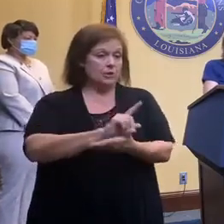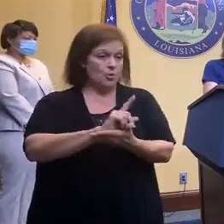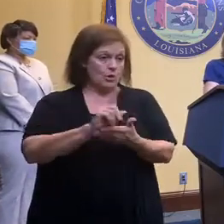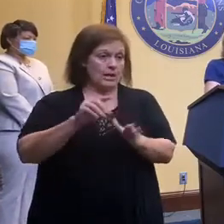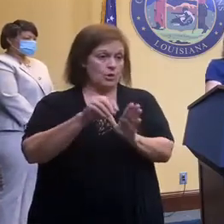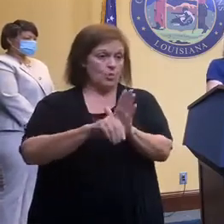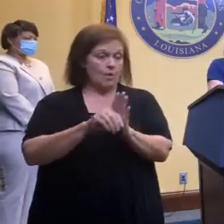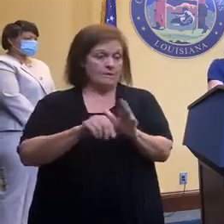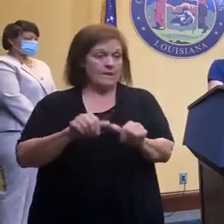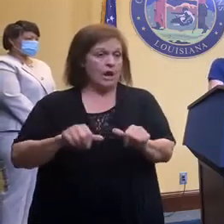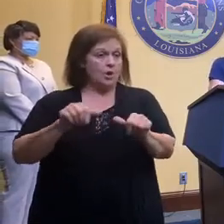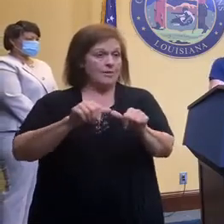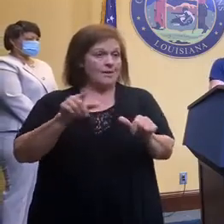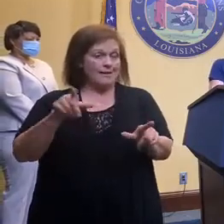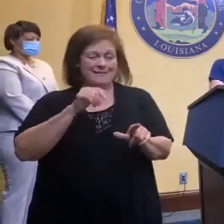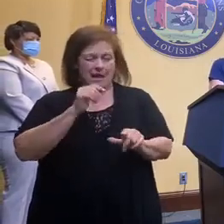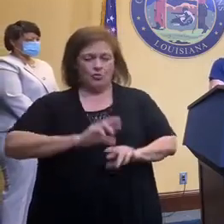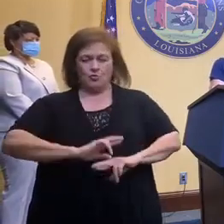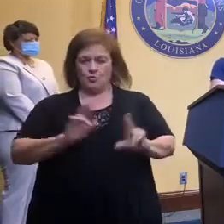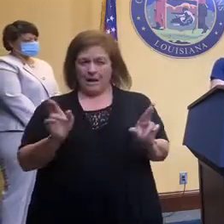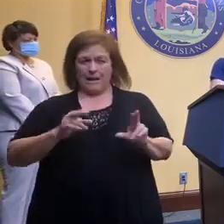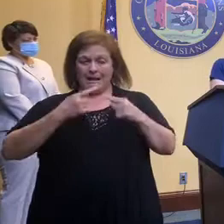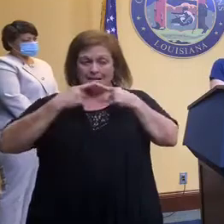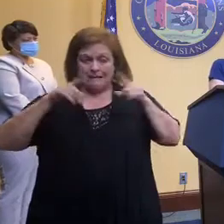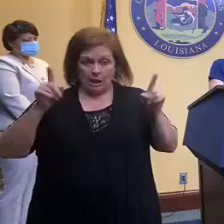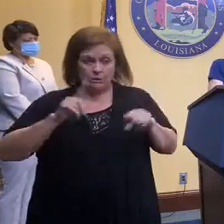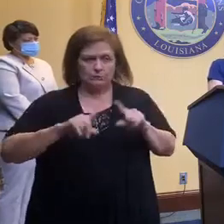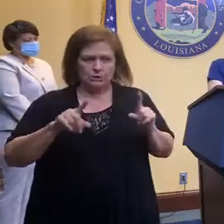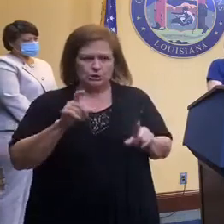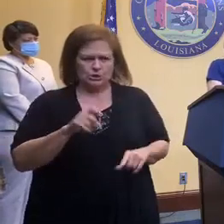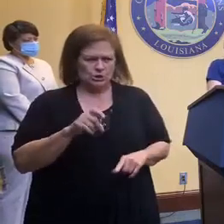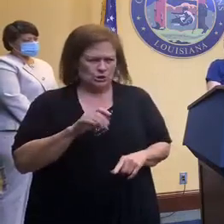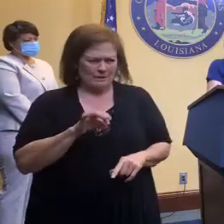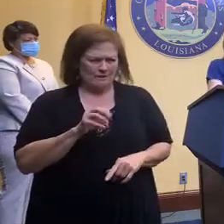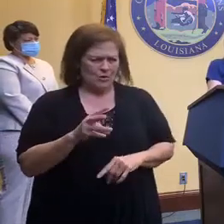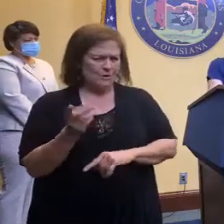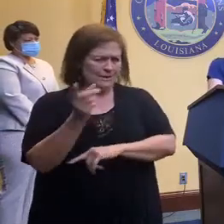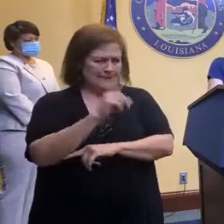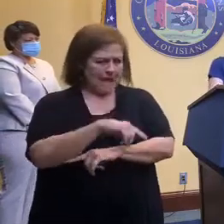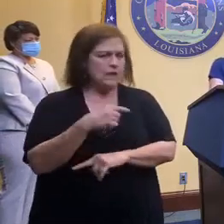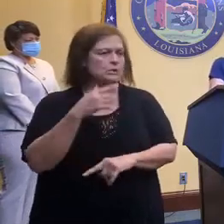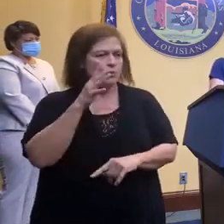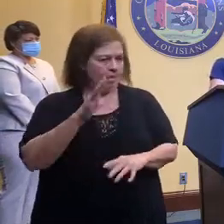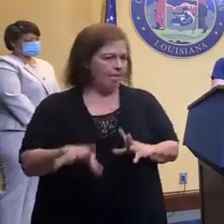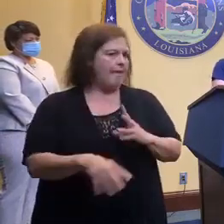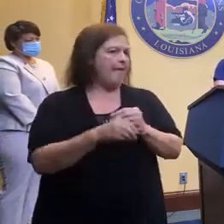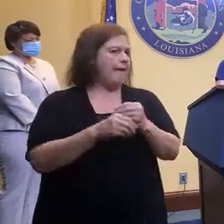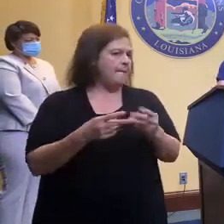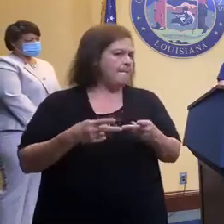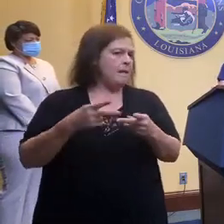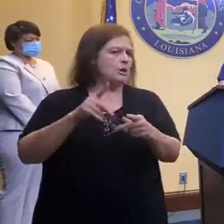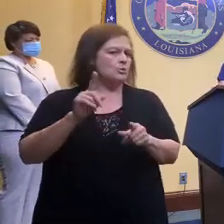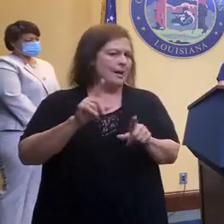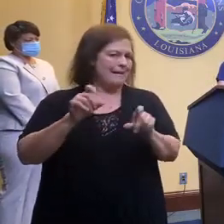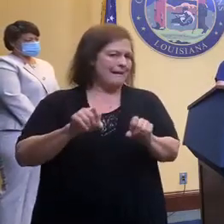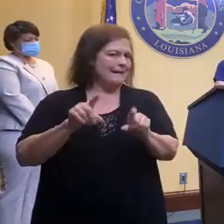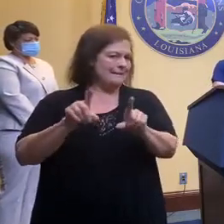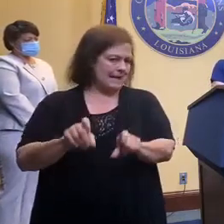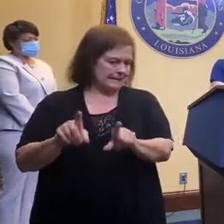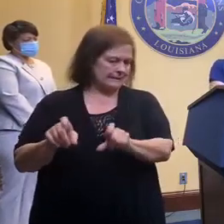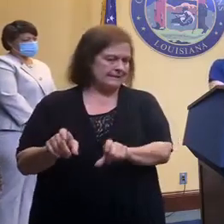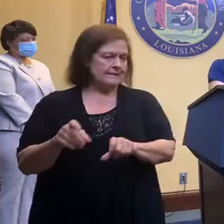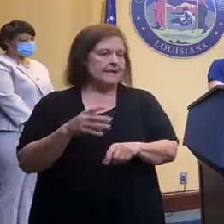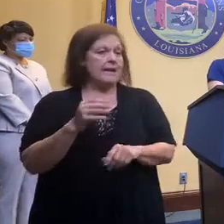Orleans area. They're not quite ready to announce yet, but it should be in the next couple of days. That will add some tests, which will be helpful for our